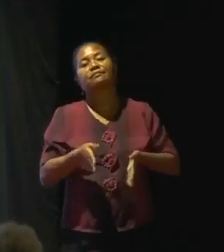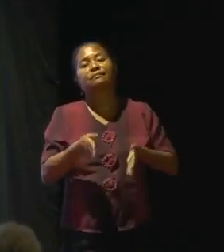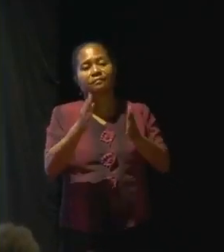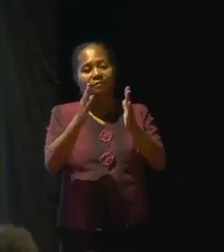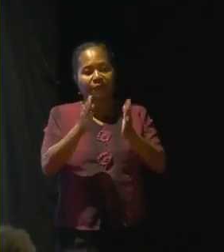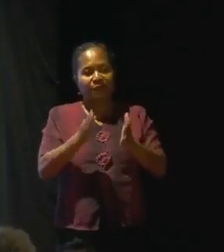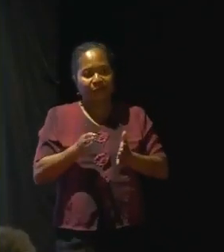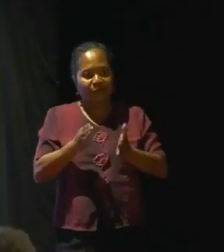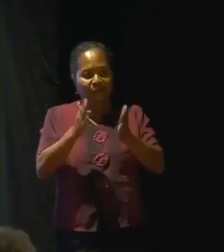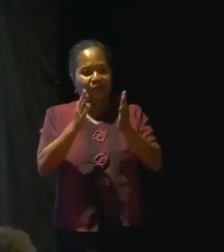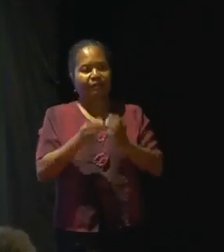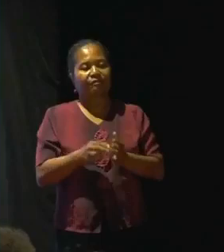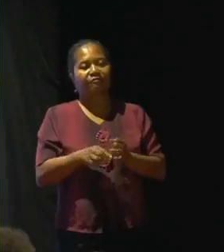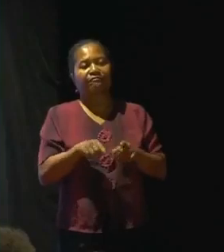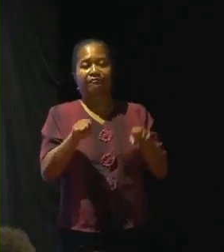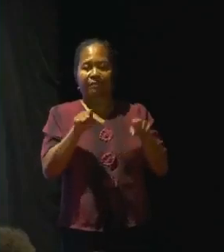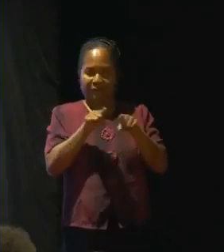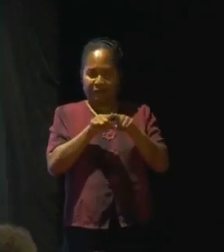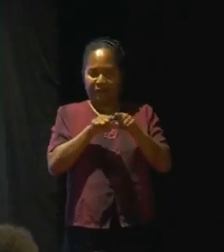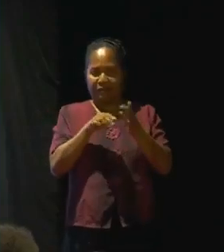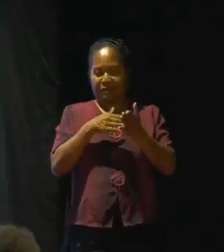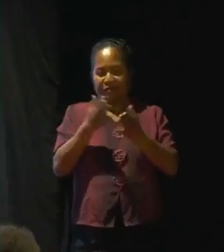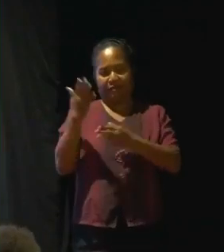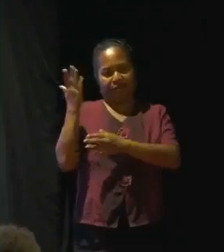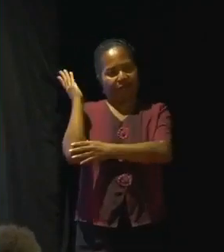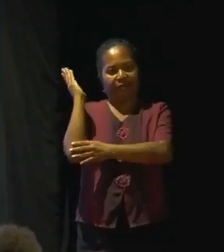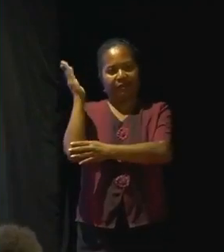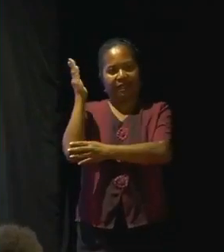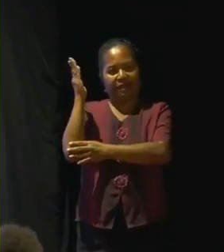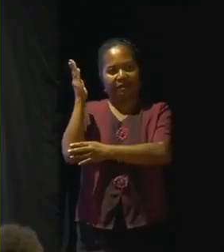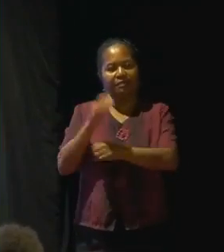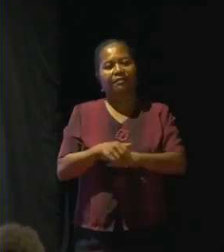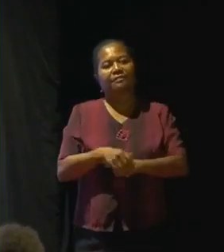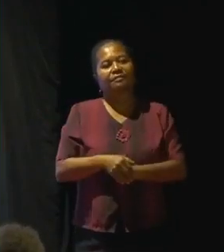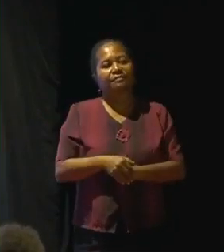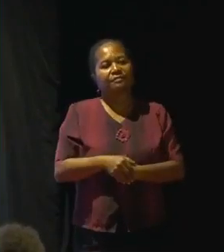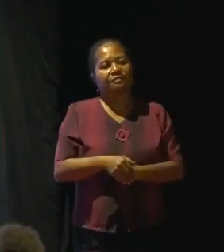the options, like they've presented already.